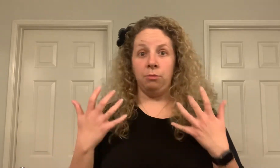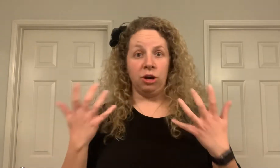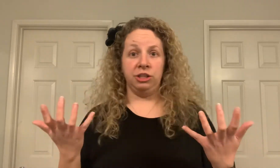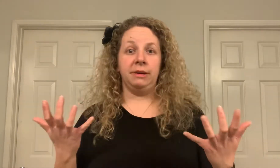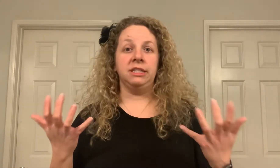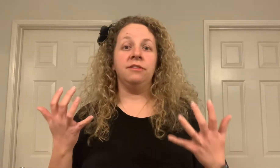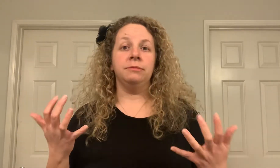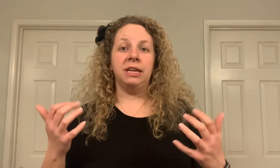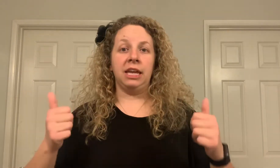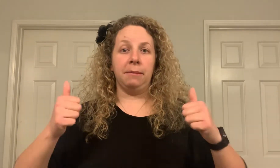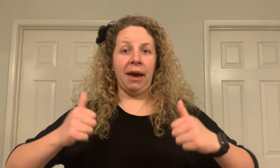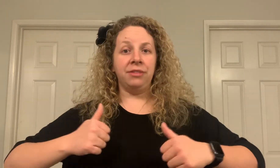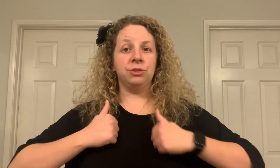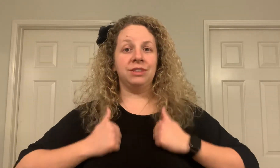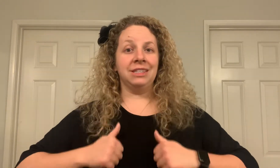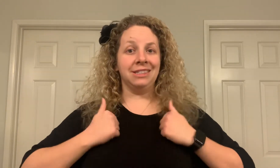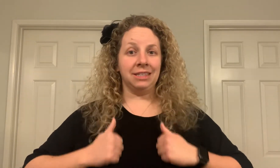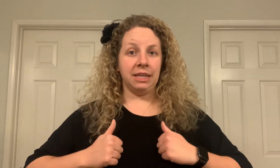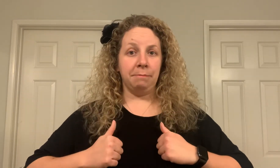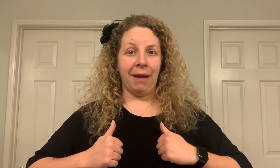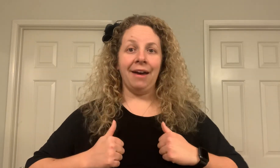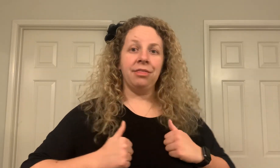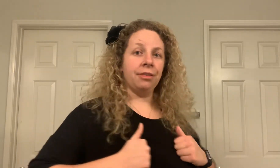washing myself, I'm taking a bath. So this is the sign bath,